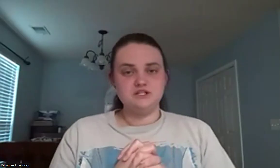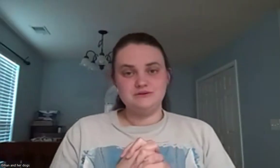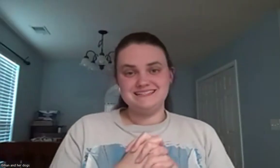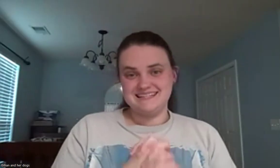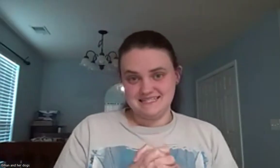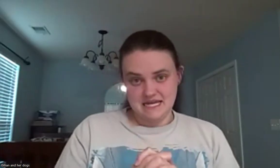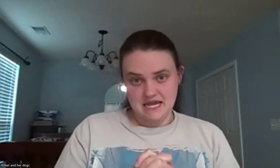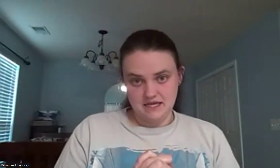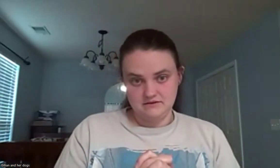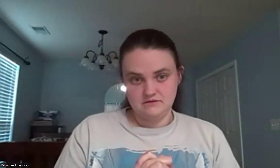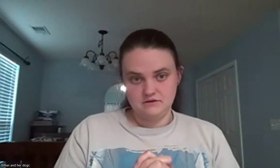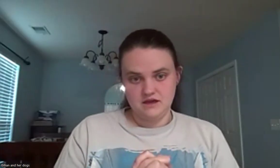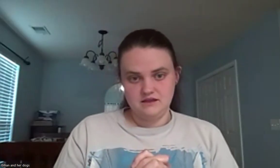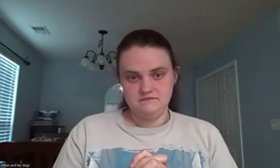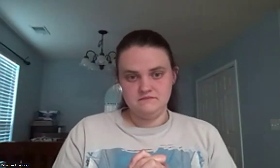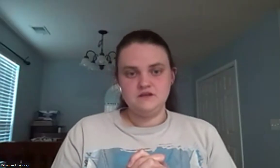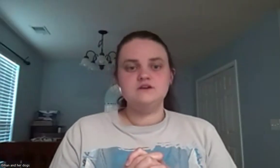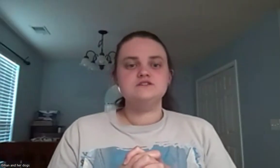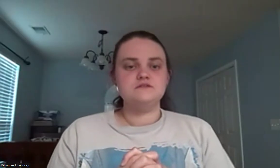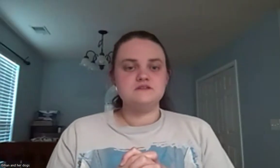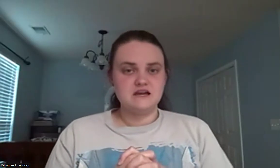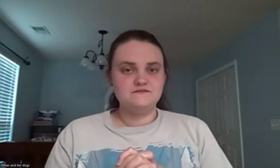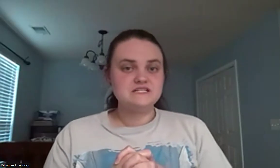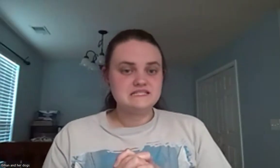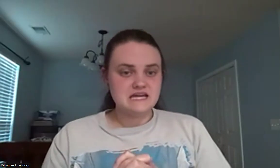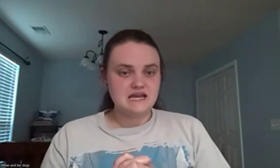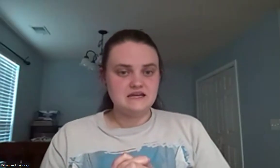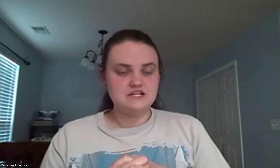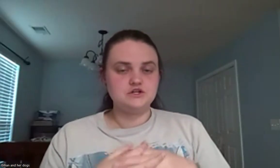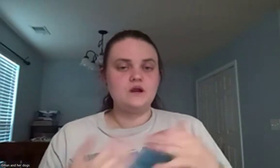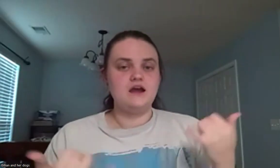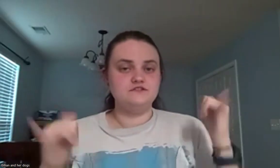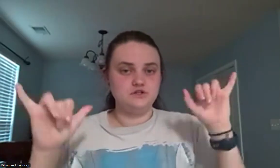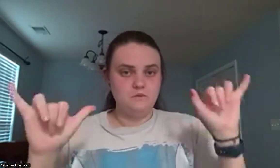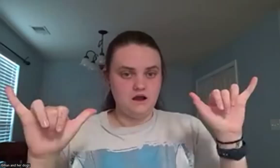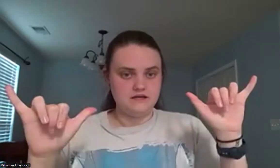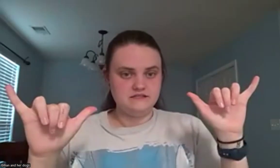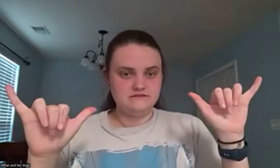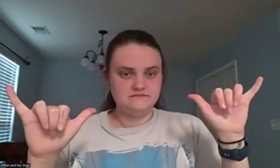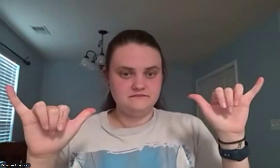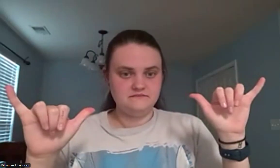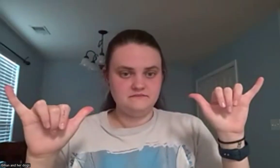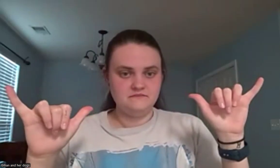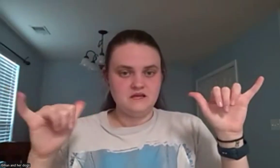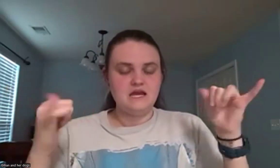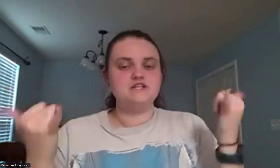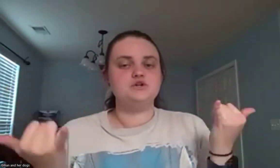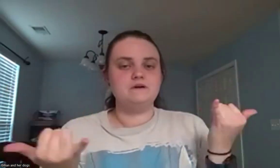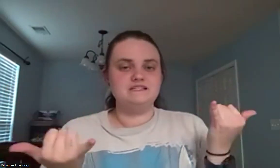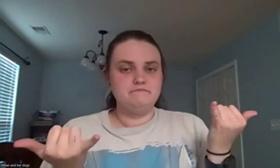do today. Okay. So the sign for today is you're going to have two Y's and you're going to